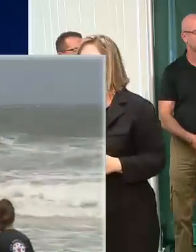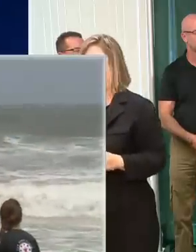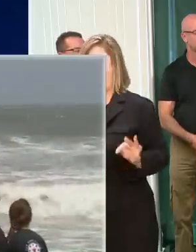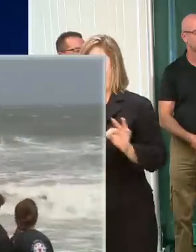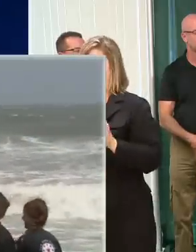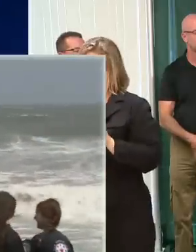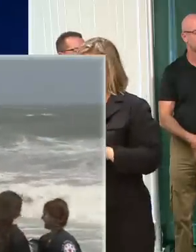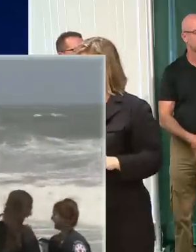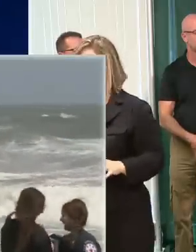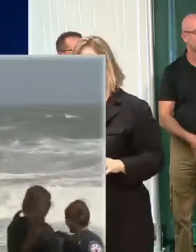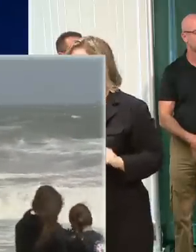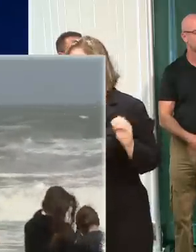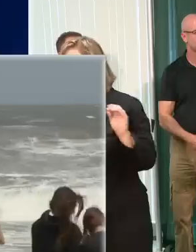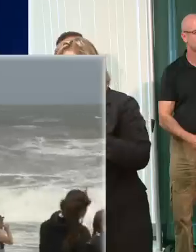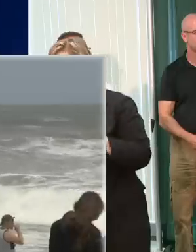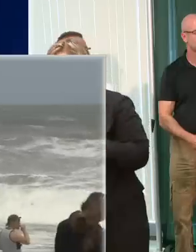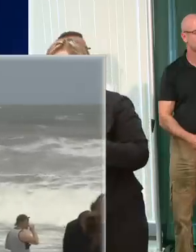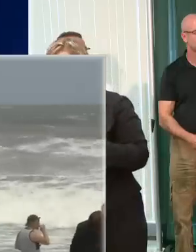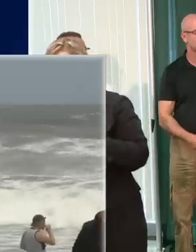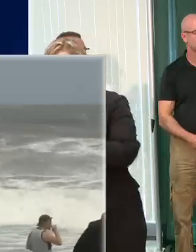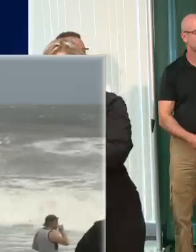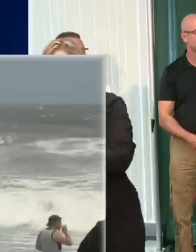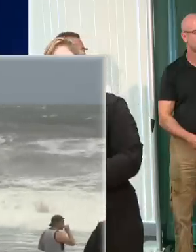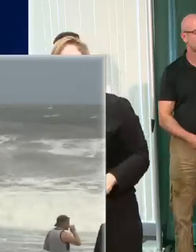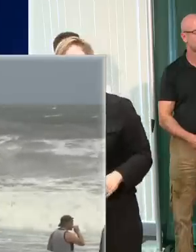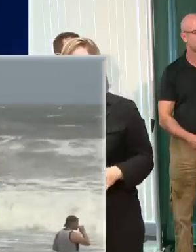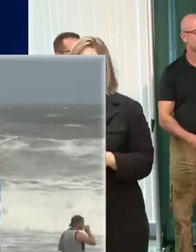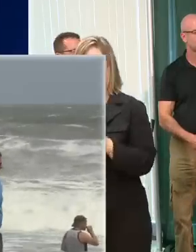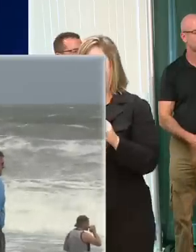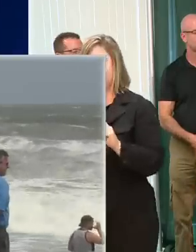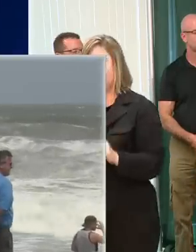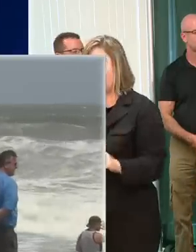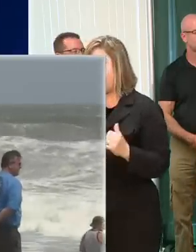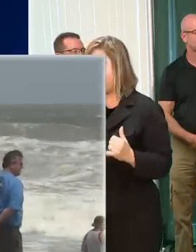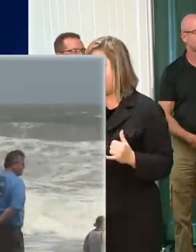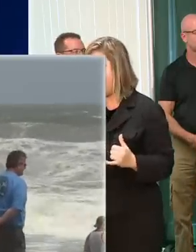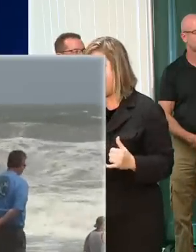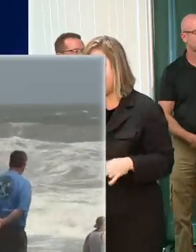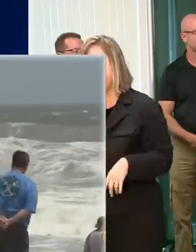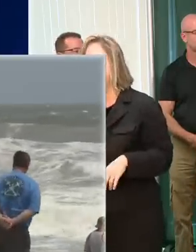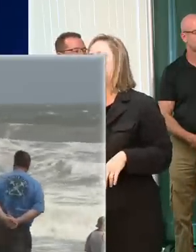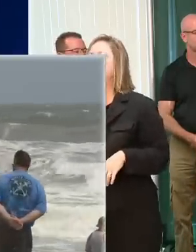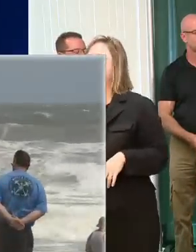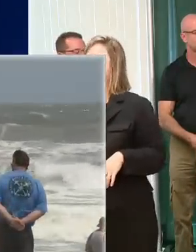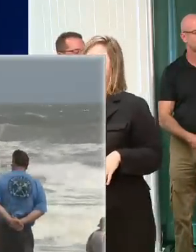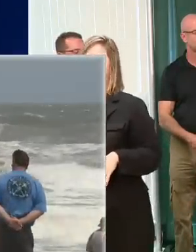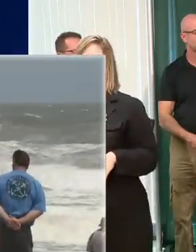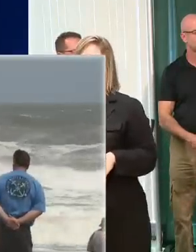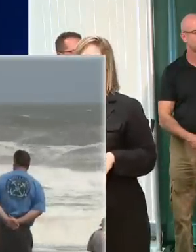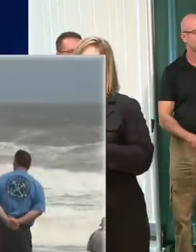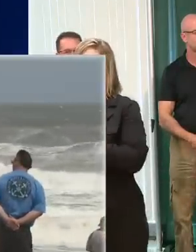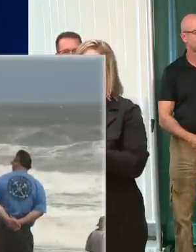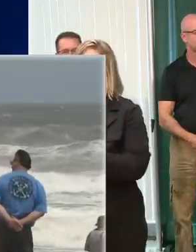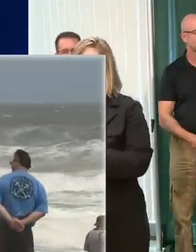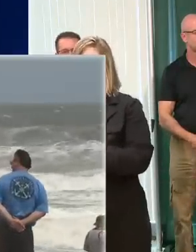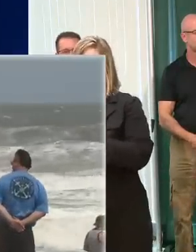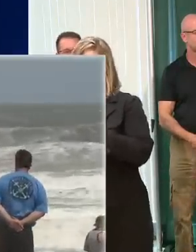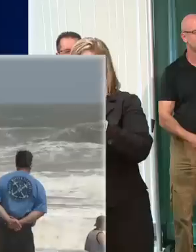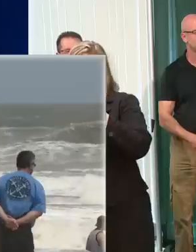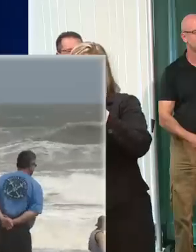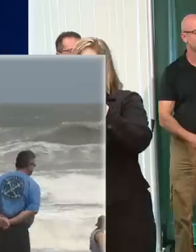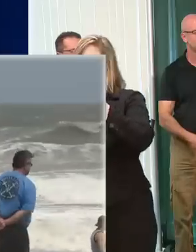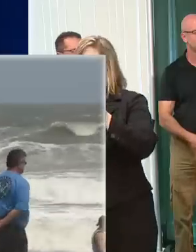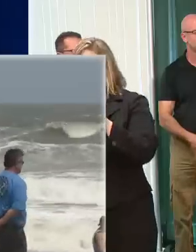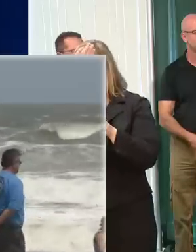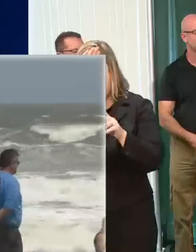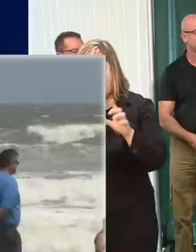value to you at all. And last and certainly not least, I think now is the time where all of our work and dedication with our